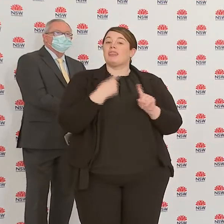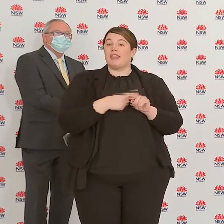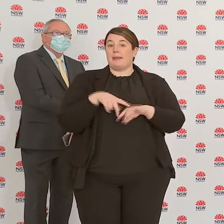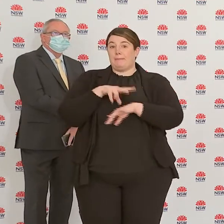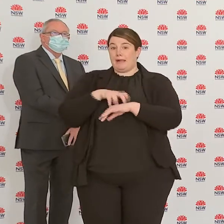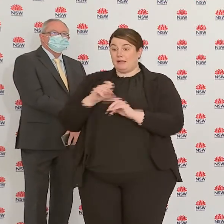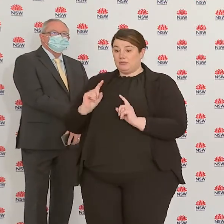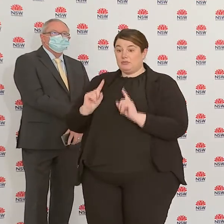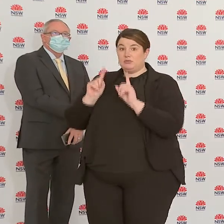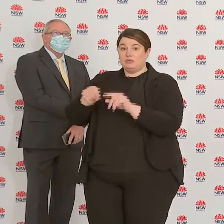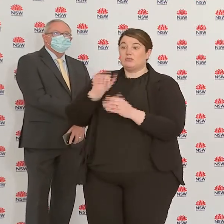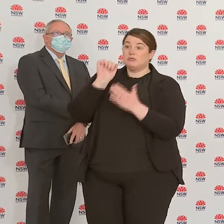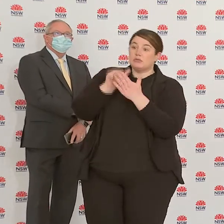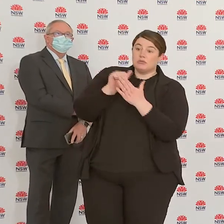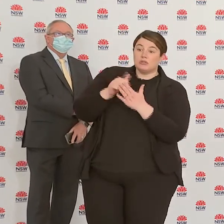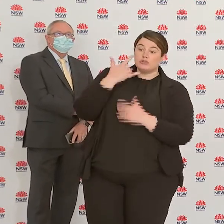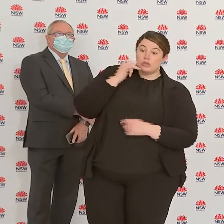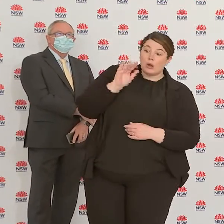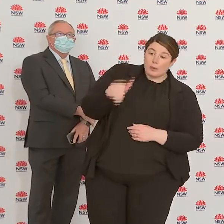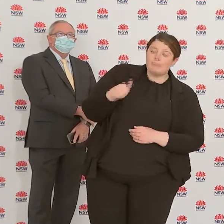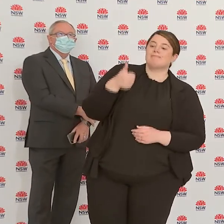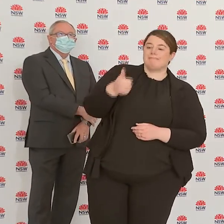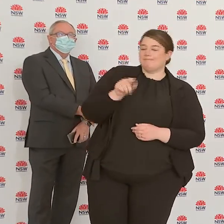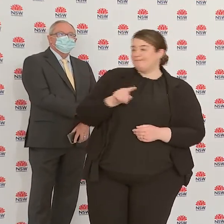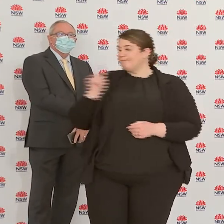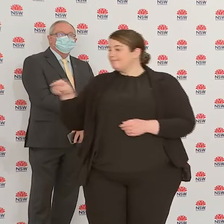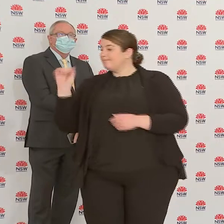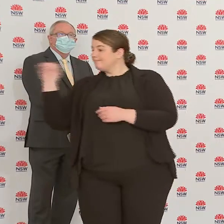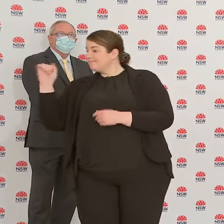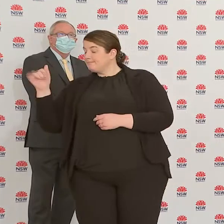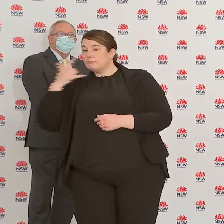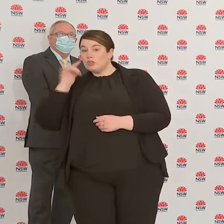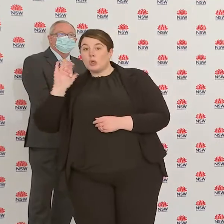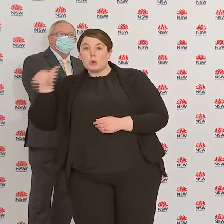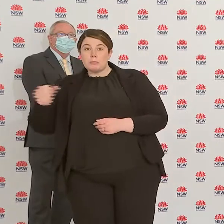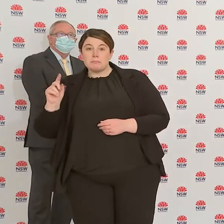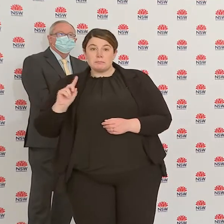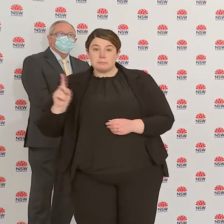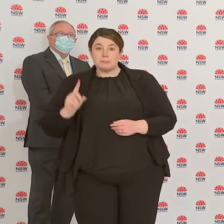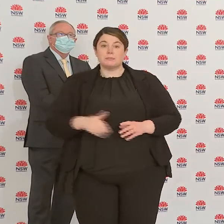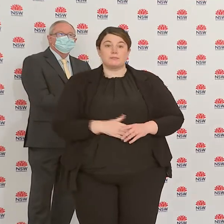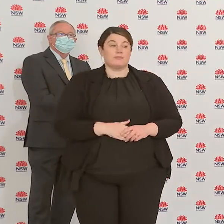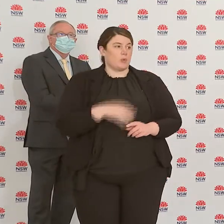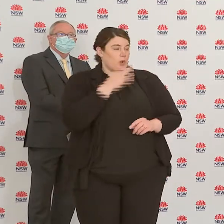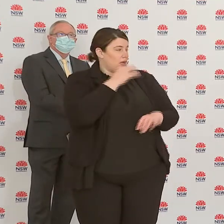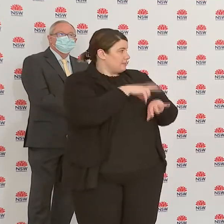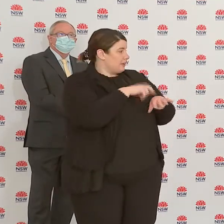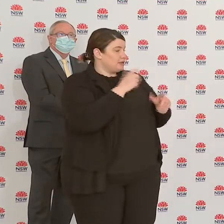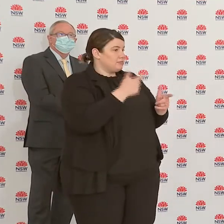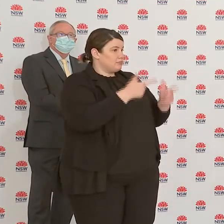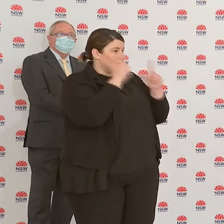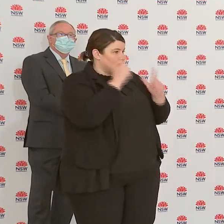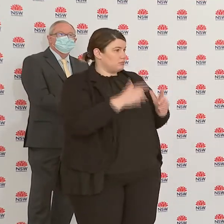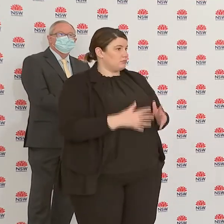doing random checks, and I'd probably ask Mr. Warboys to...